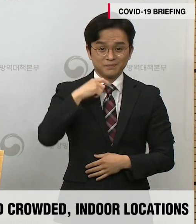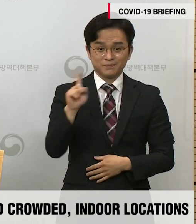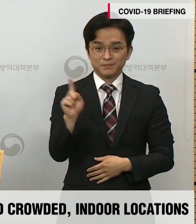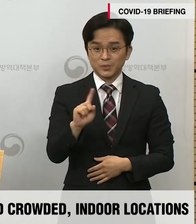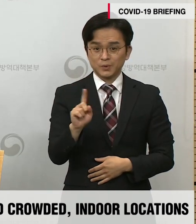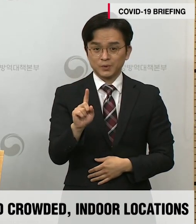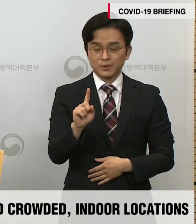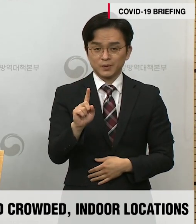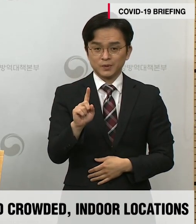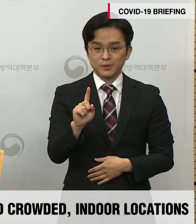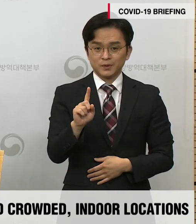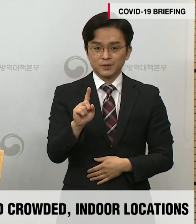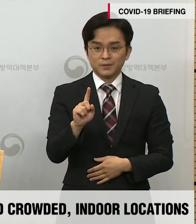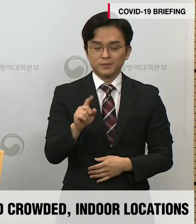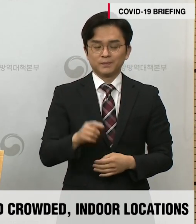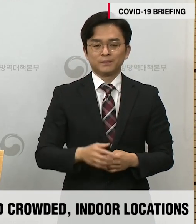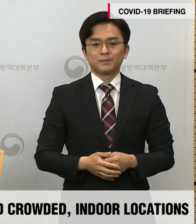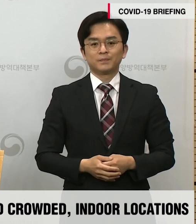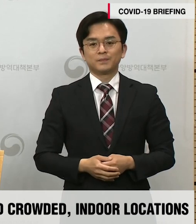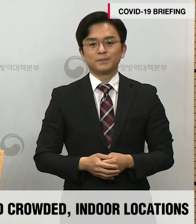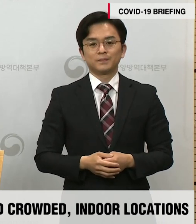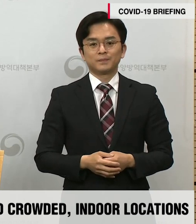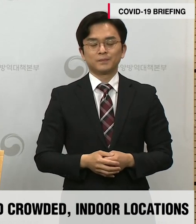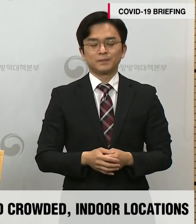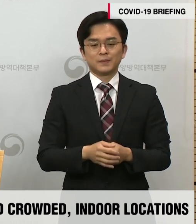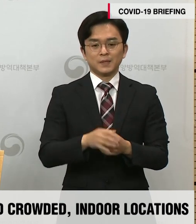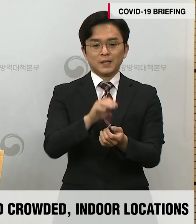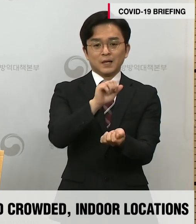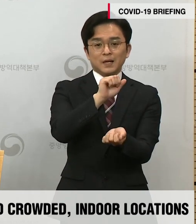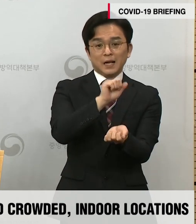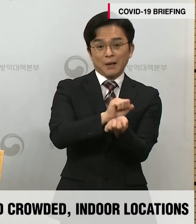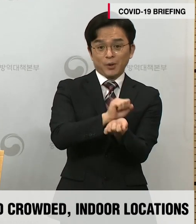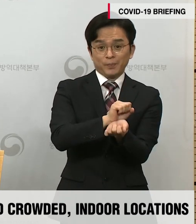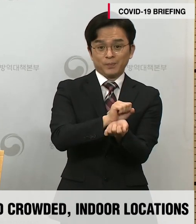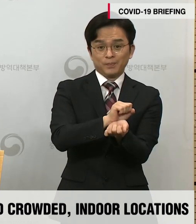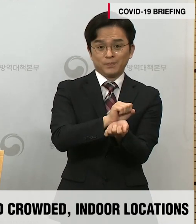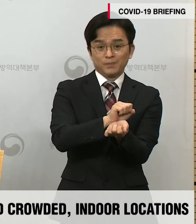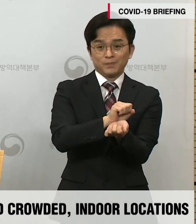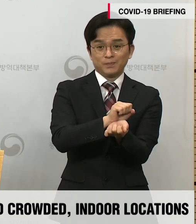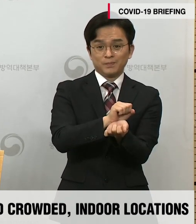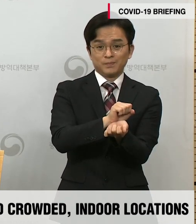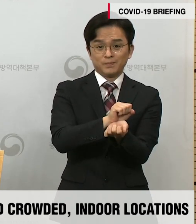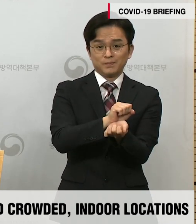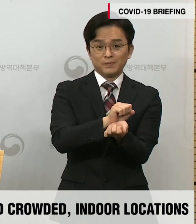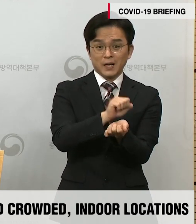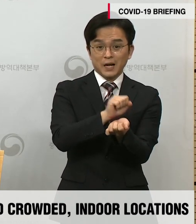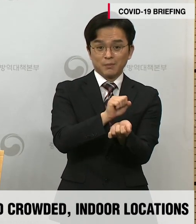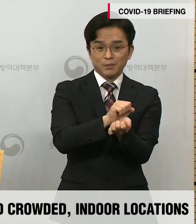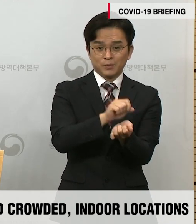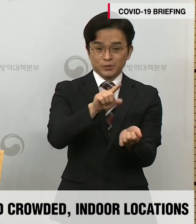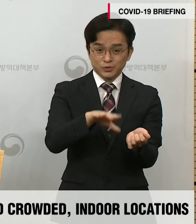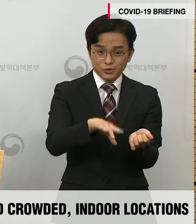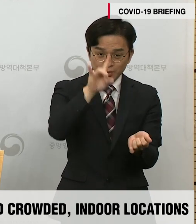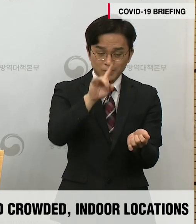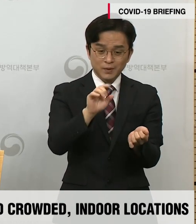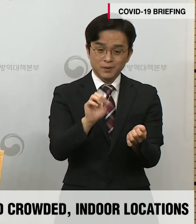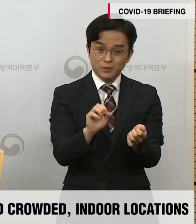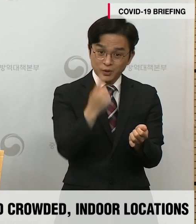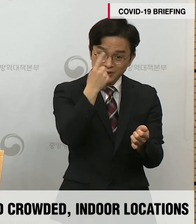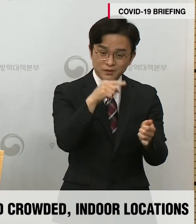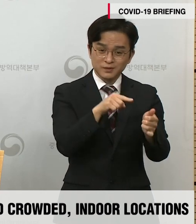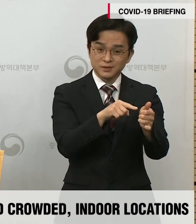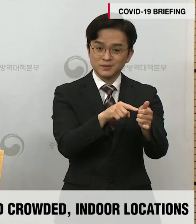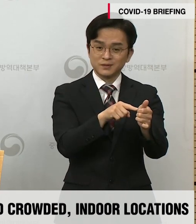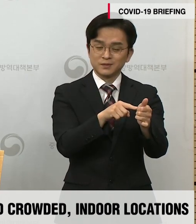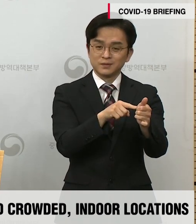implies a diverse scenarios, and the utmost and the most optimistic case, the